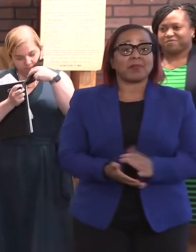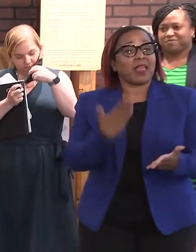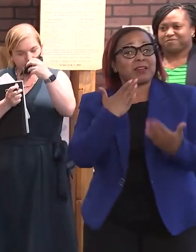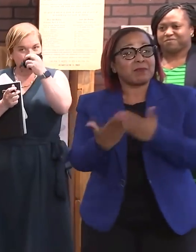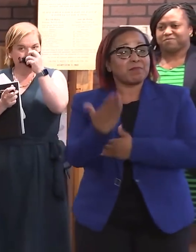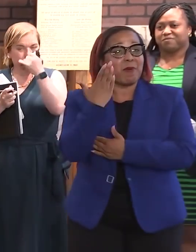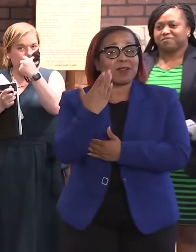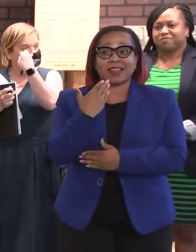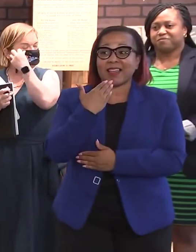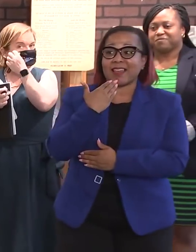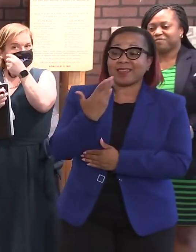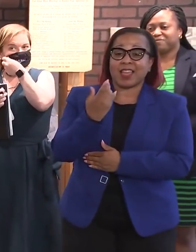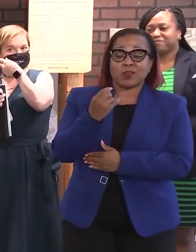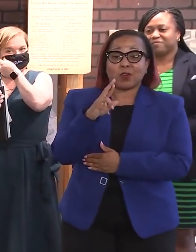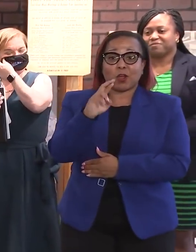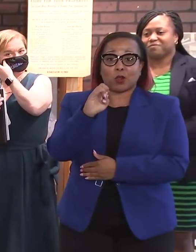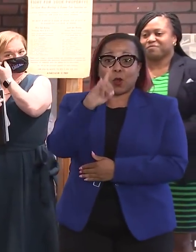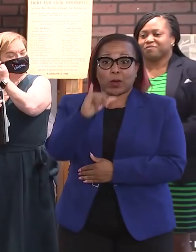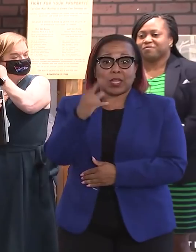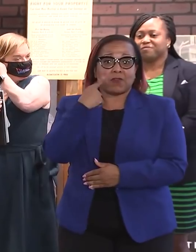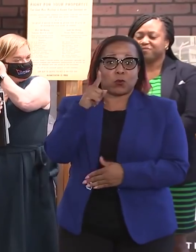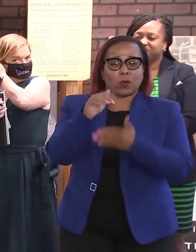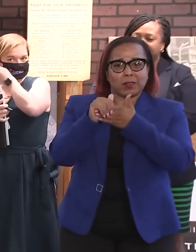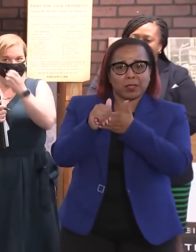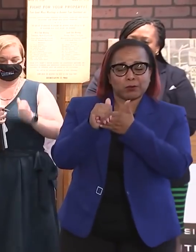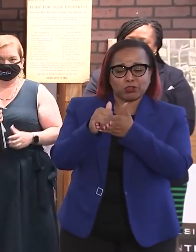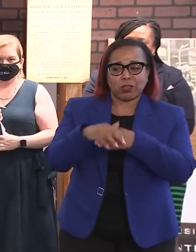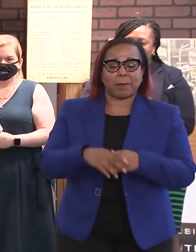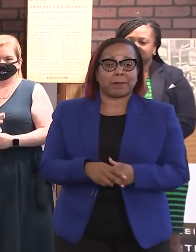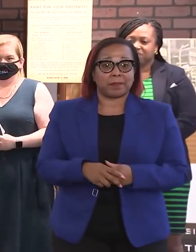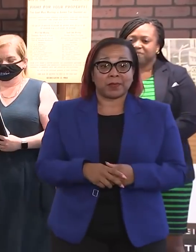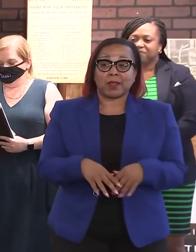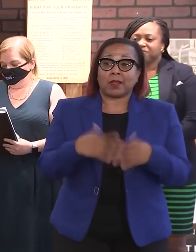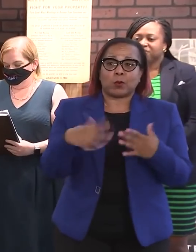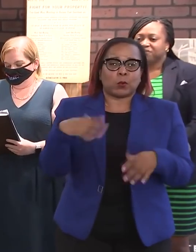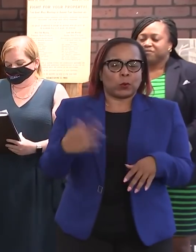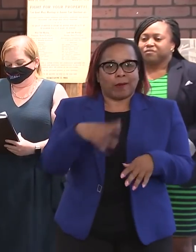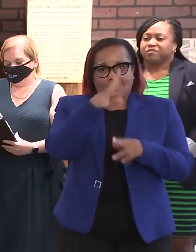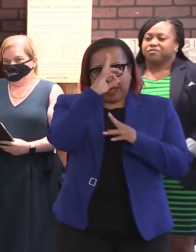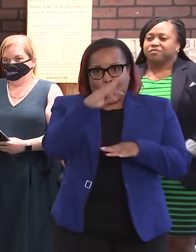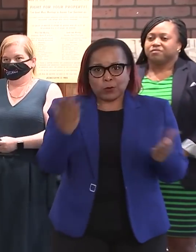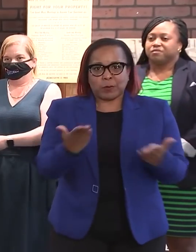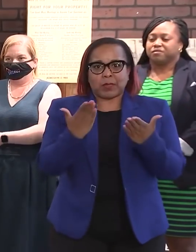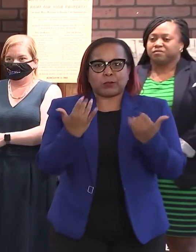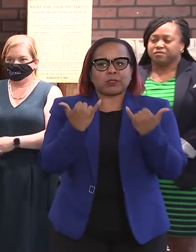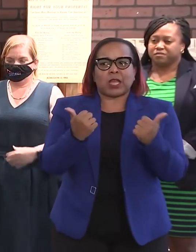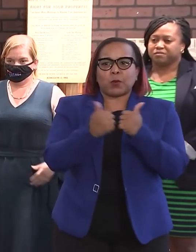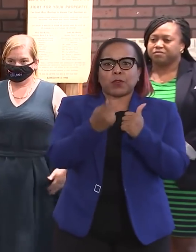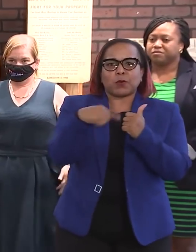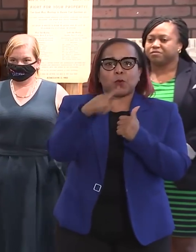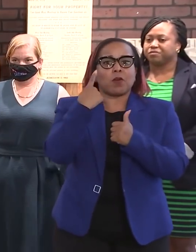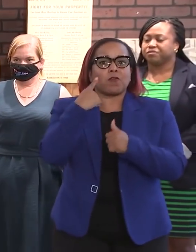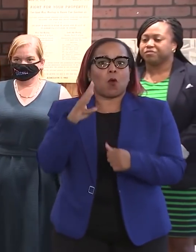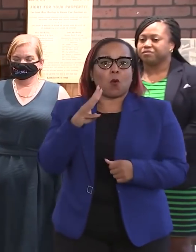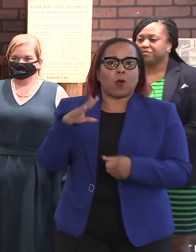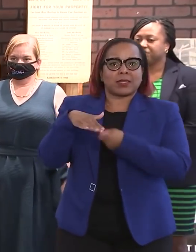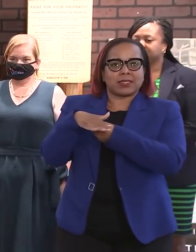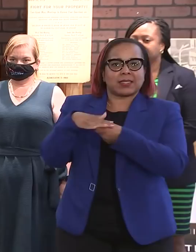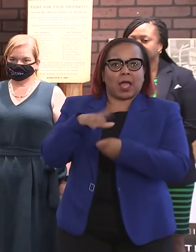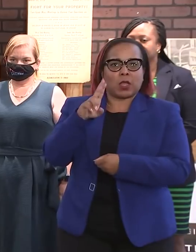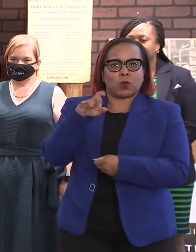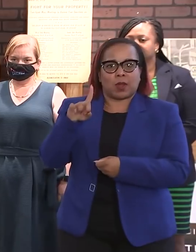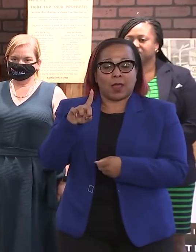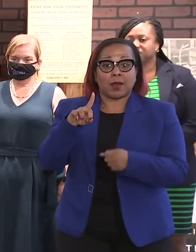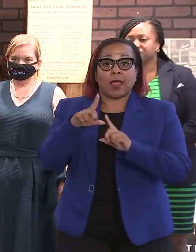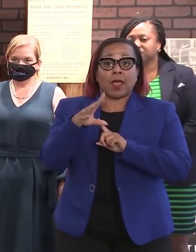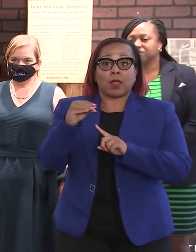Good morning, and thank you, Dr. Awadi, for your leadership. It is an honor to be here today with you on behalf of West Side United